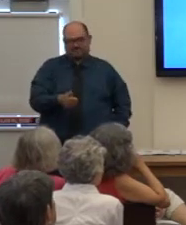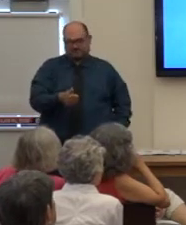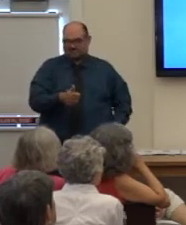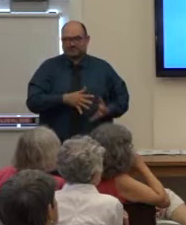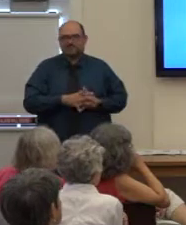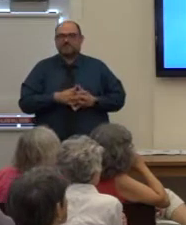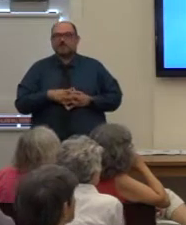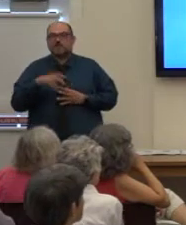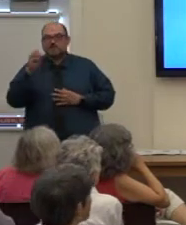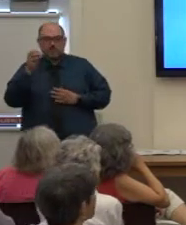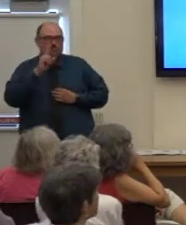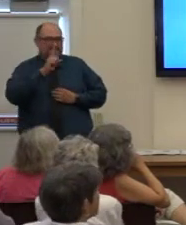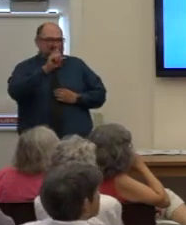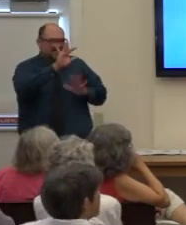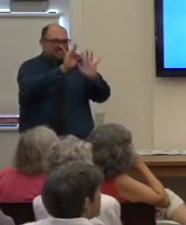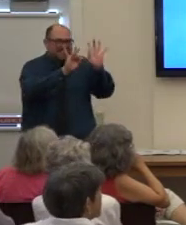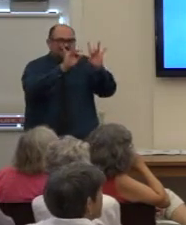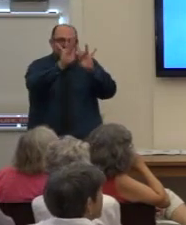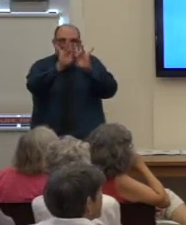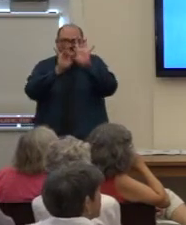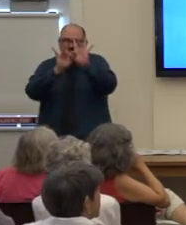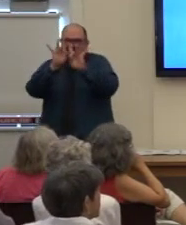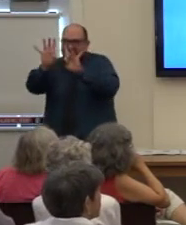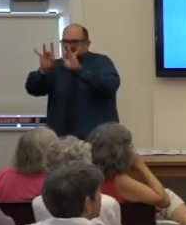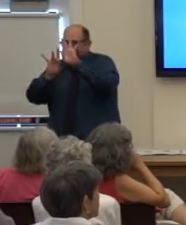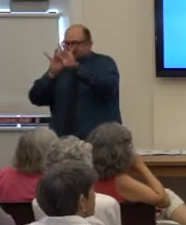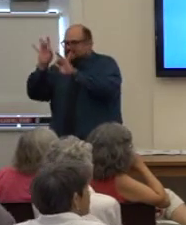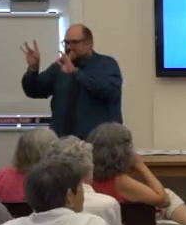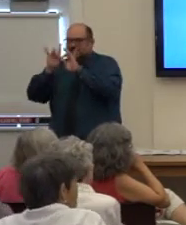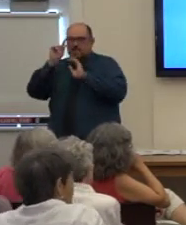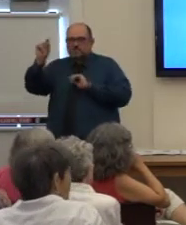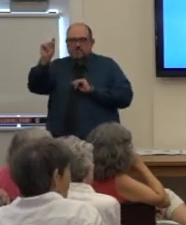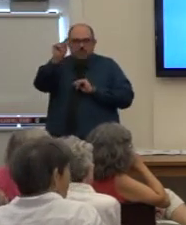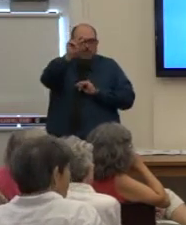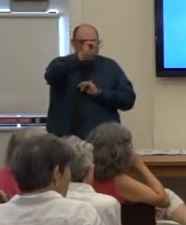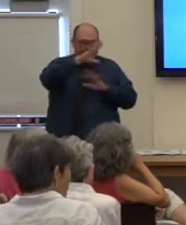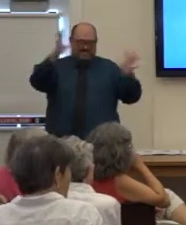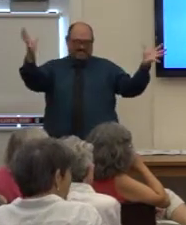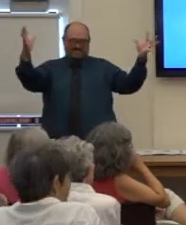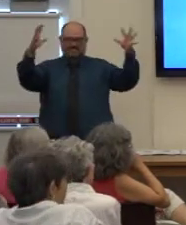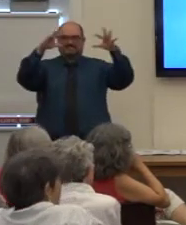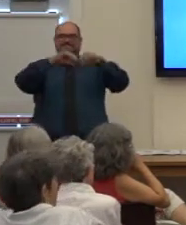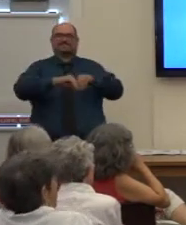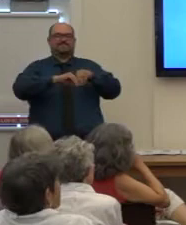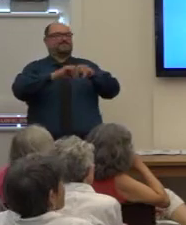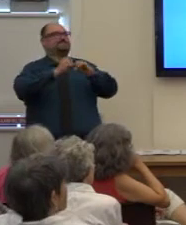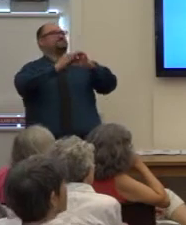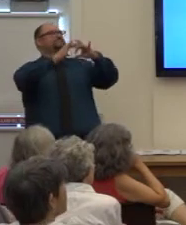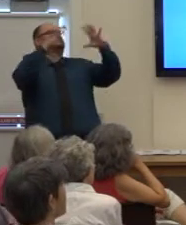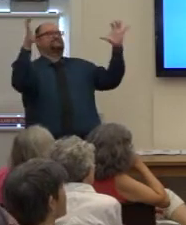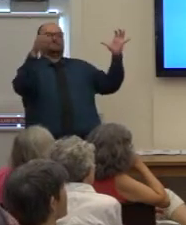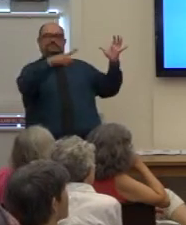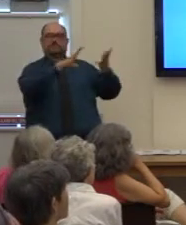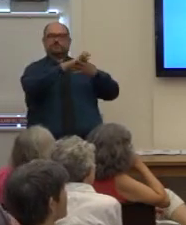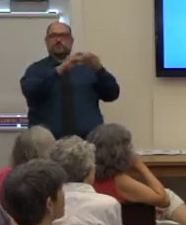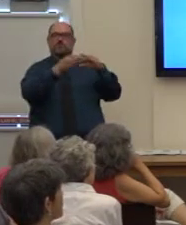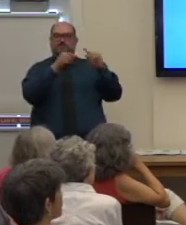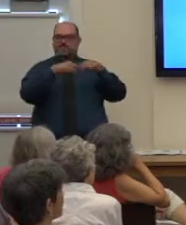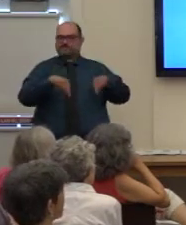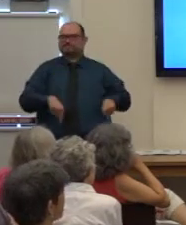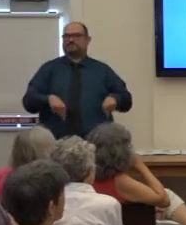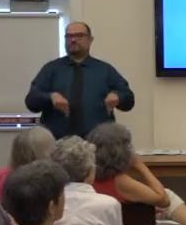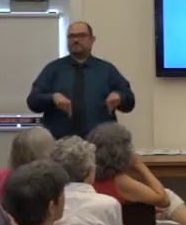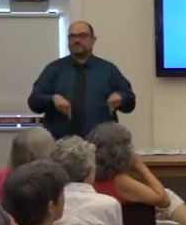together from bits and scraps and fragments and memories is not something restricted to the Chilmark